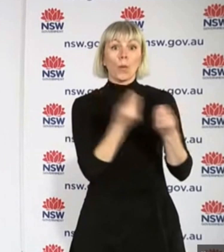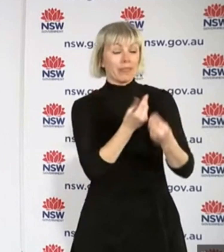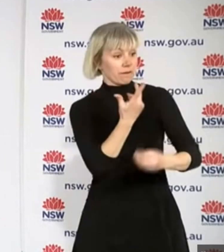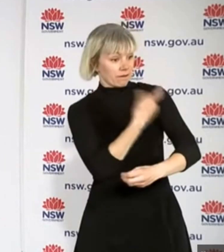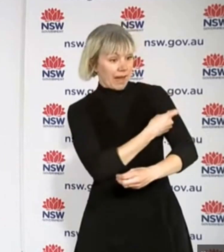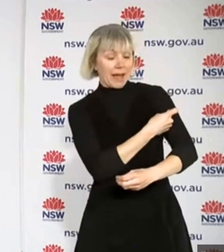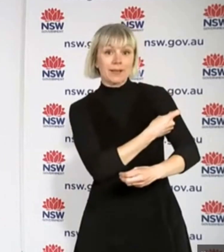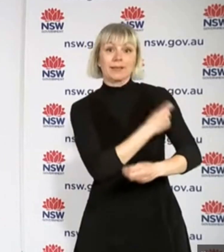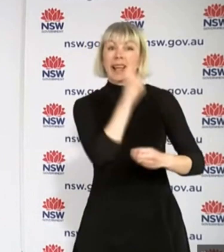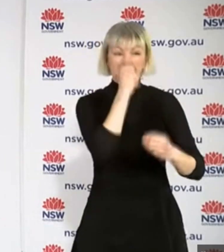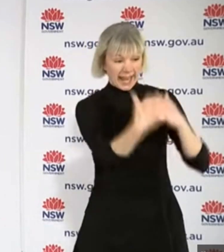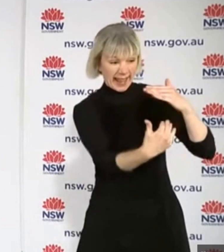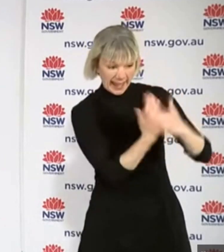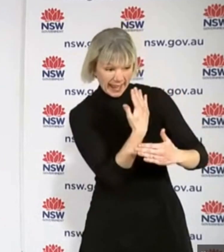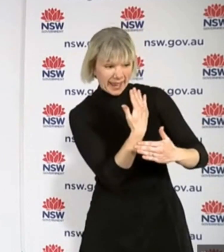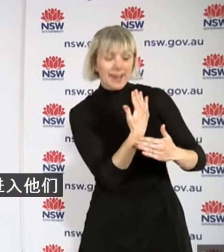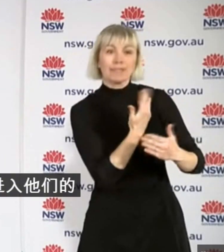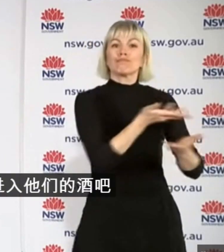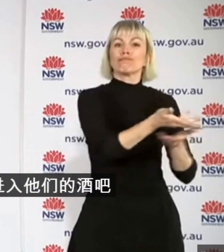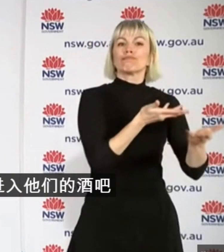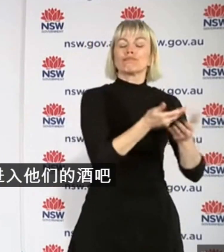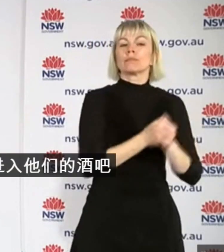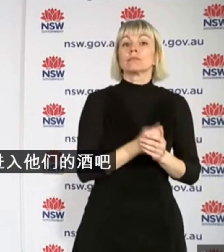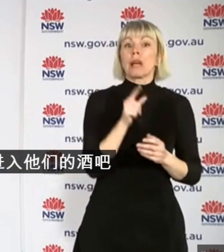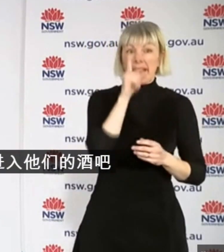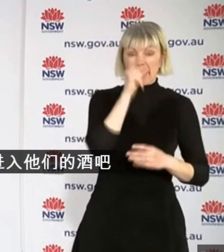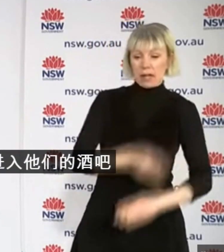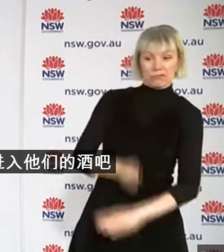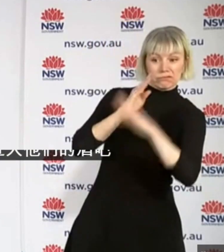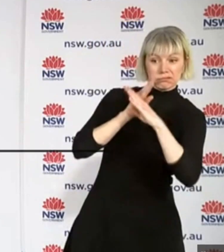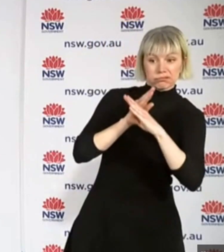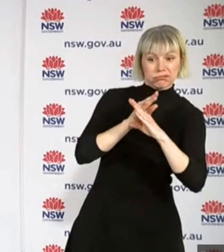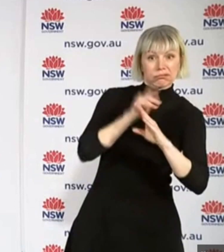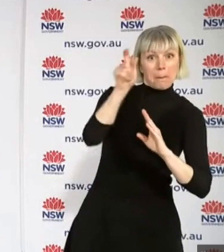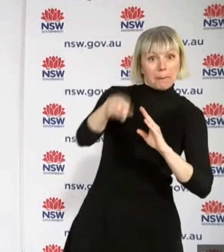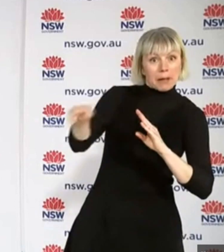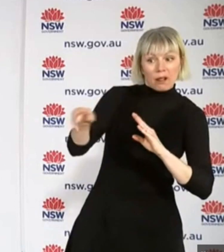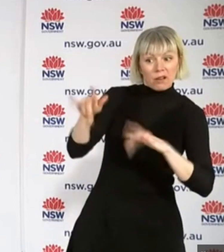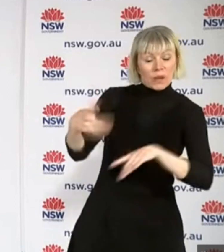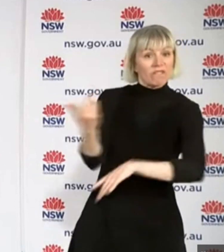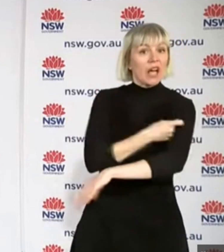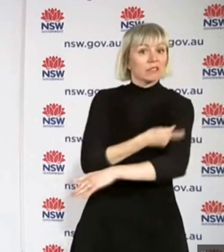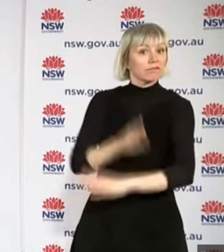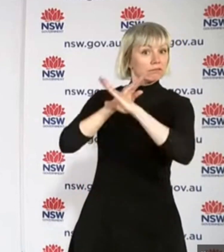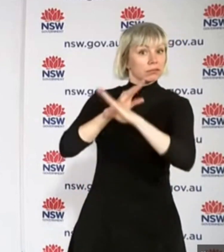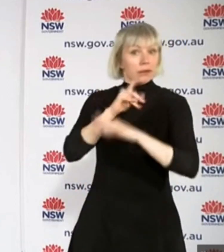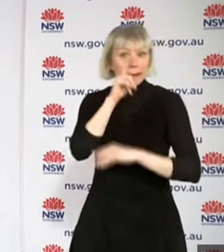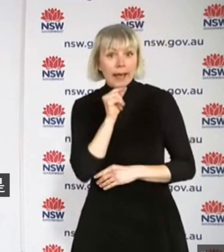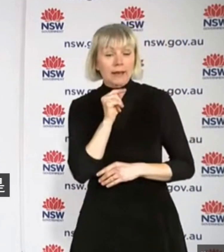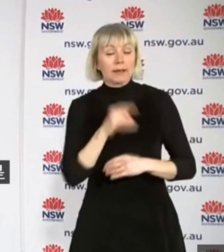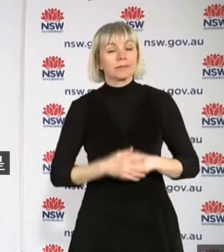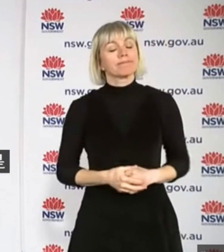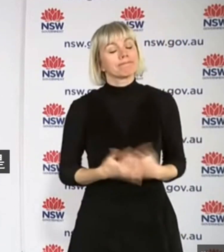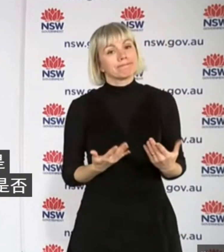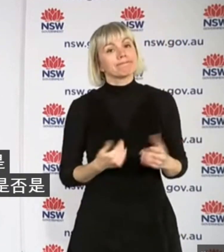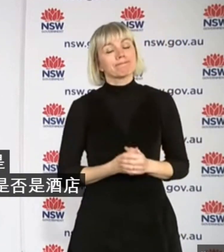block anti-vaxxers or people who don't have the jab from coming into their pub or restaurant from 1 December? Some businesses have already indicated, whether they're